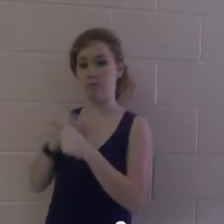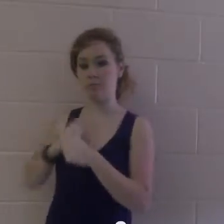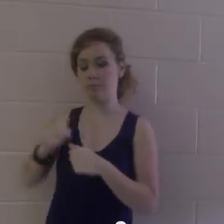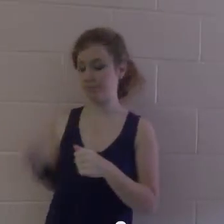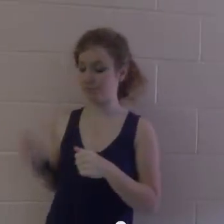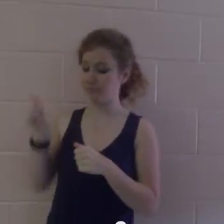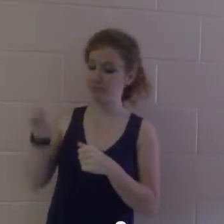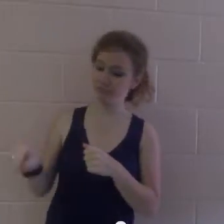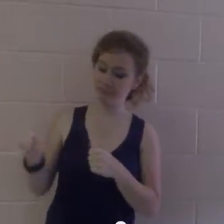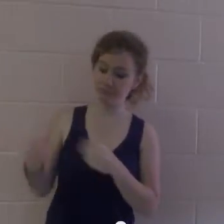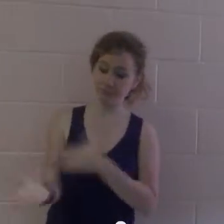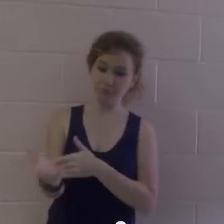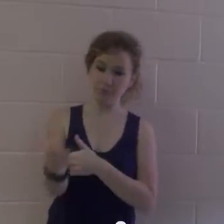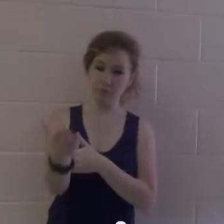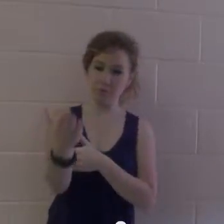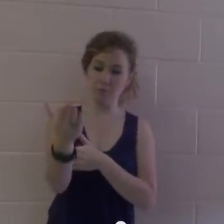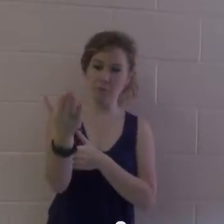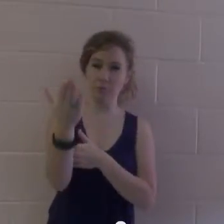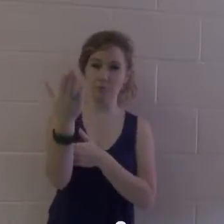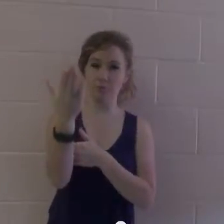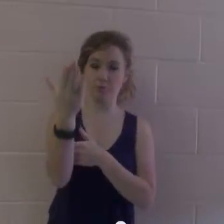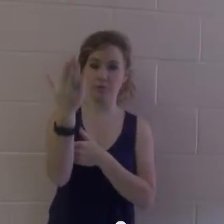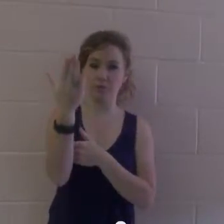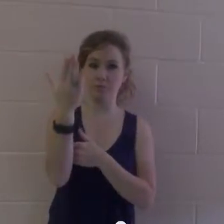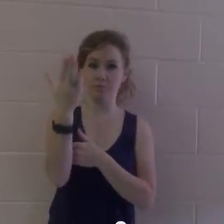Back to our chimpanzee story.